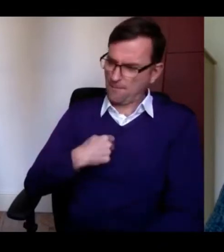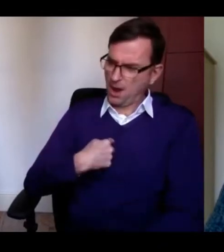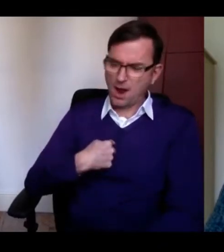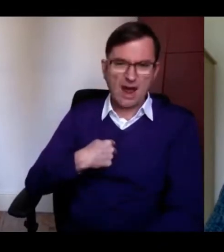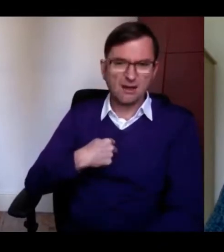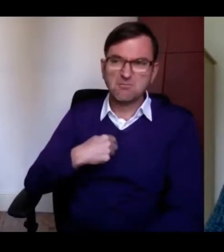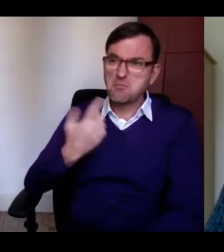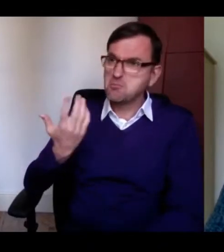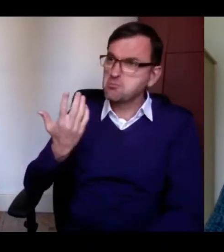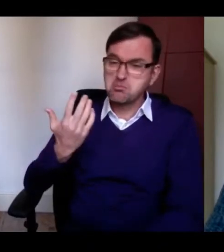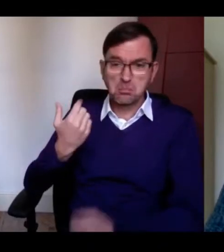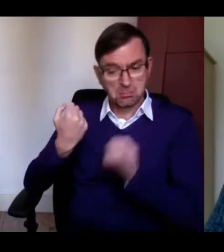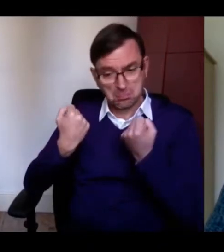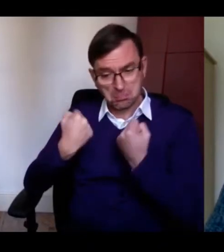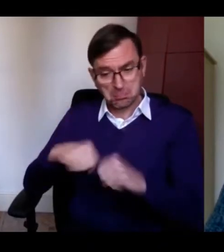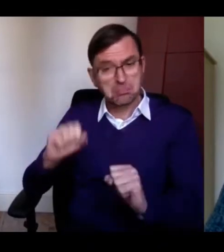Who am I?